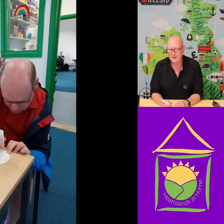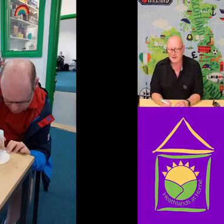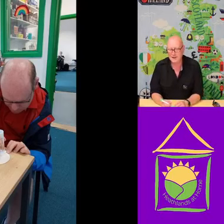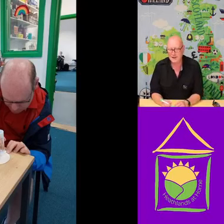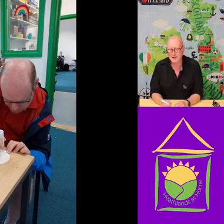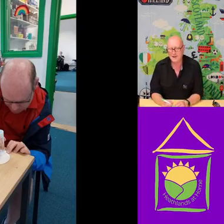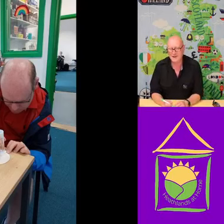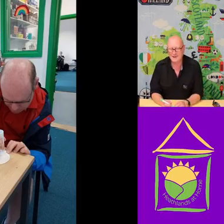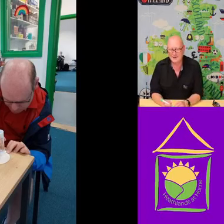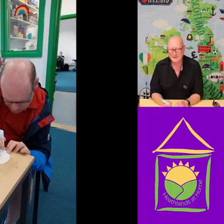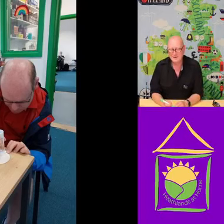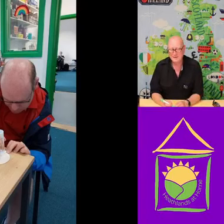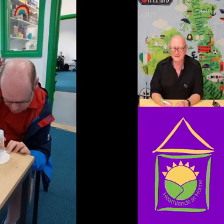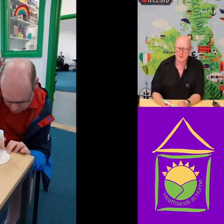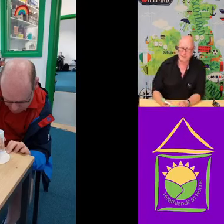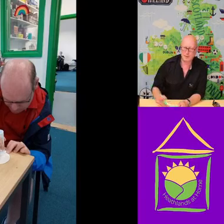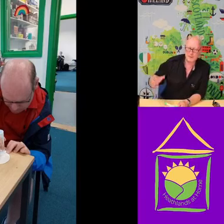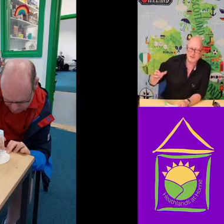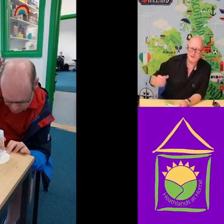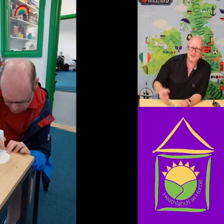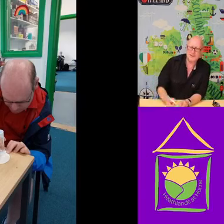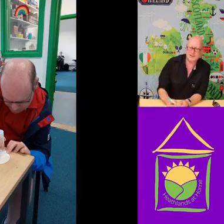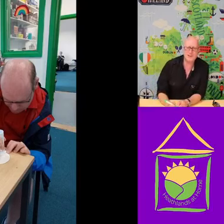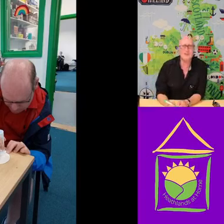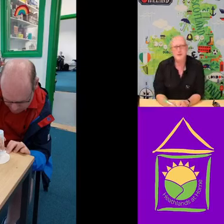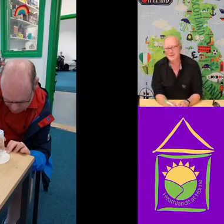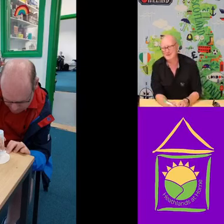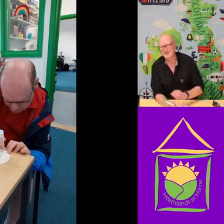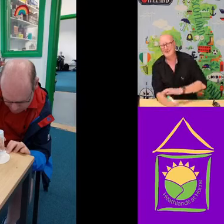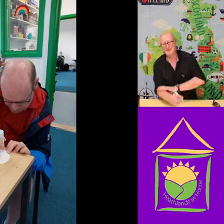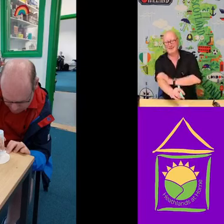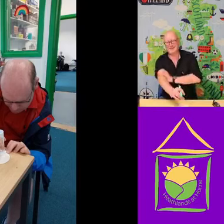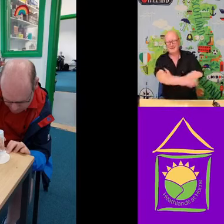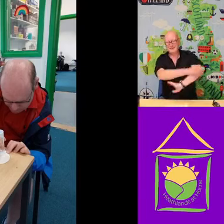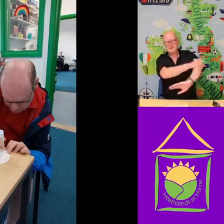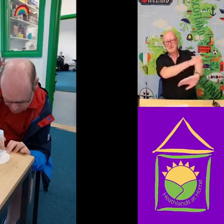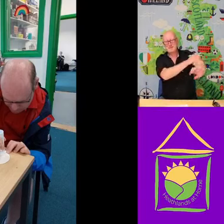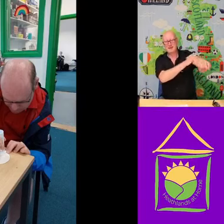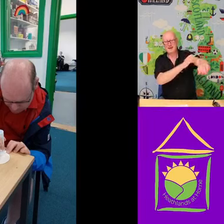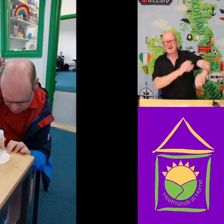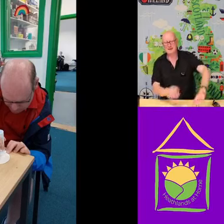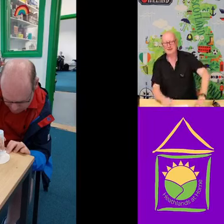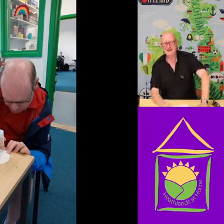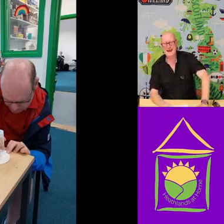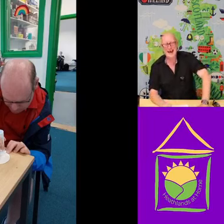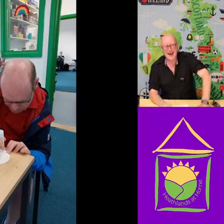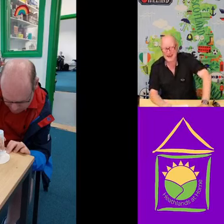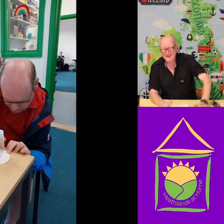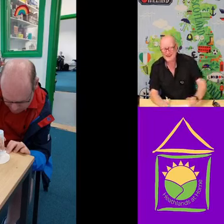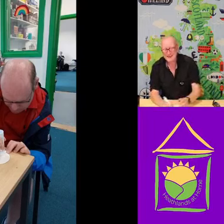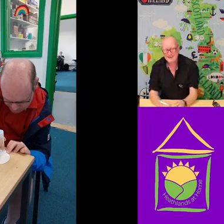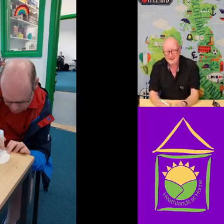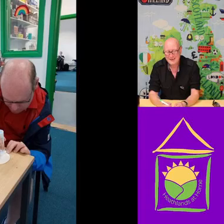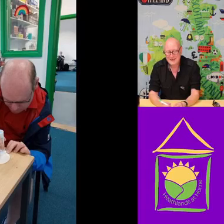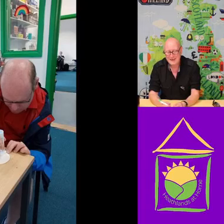there. Because he's got a bottle of whiskey, hasn't he? I can't see. No, he's working hard on his phone, on some game probably. next